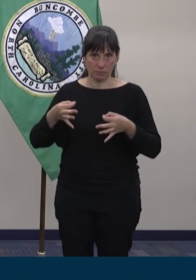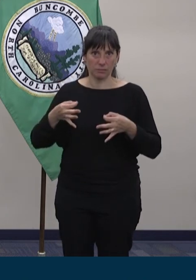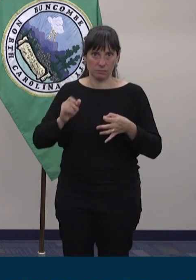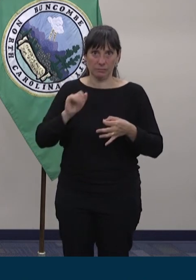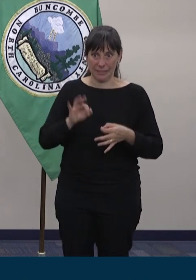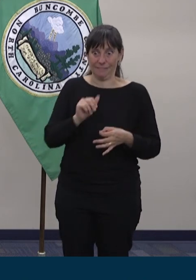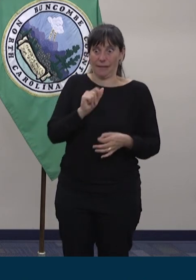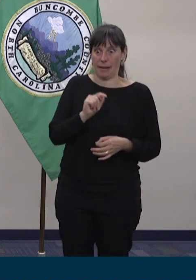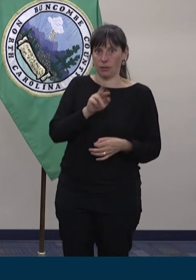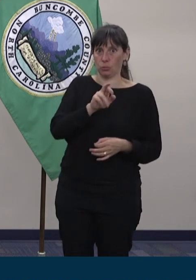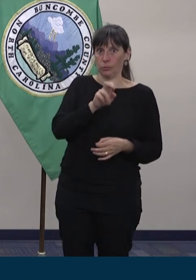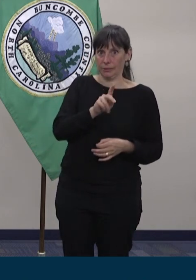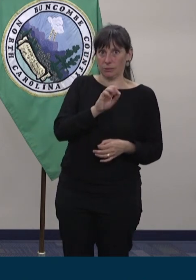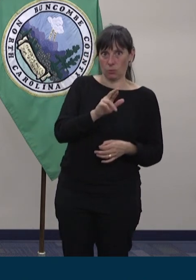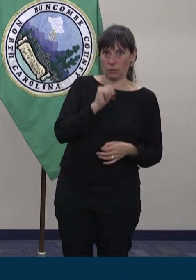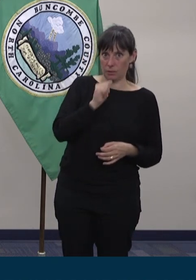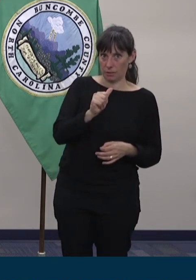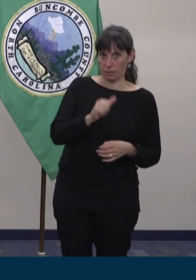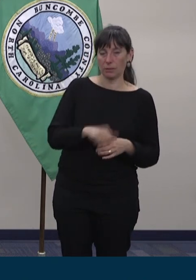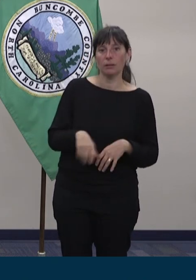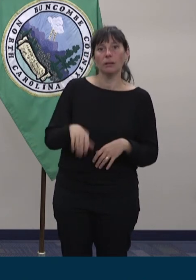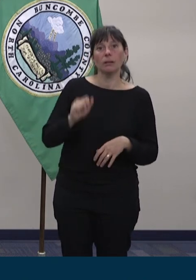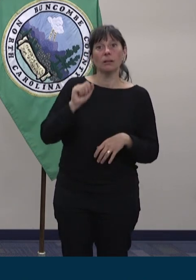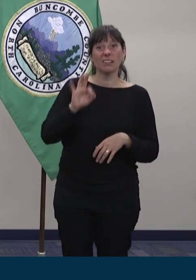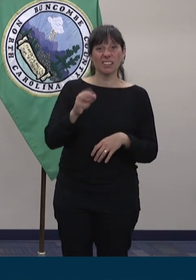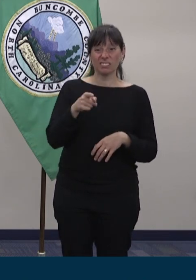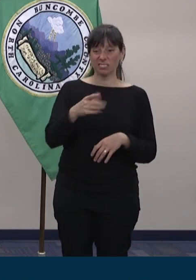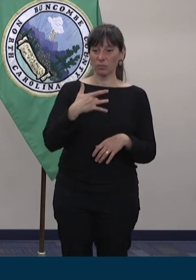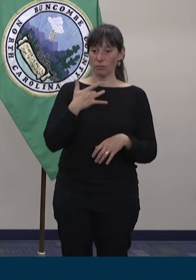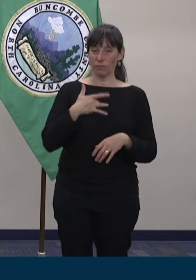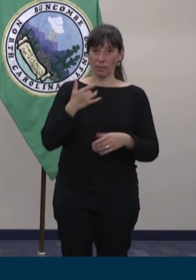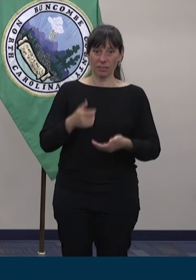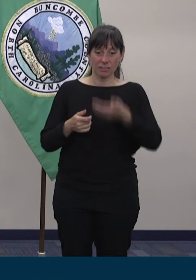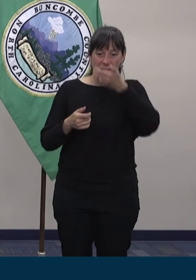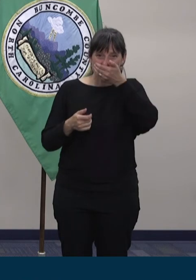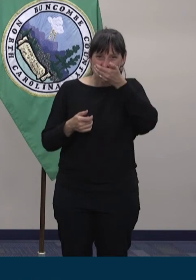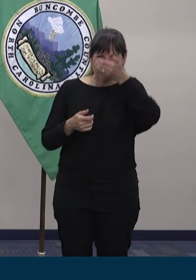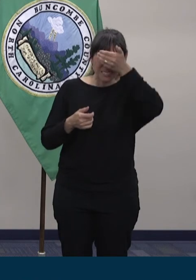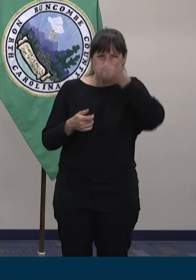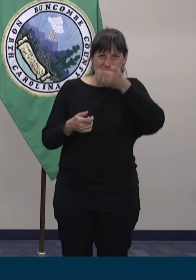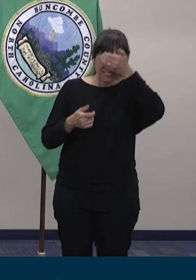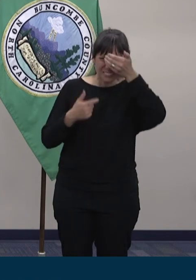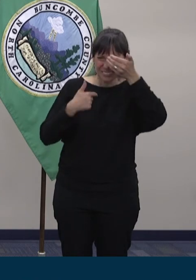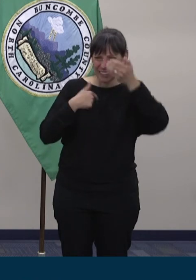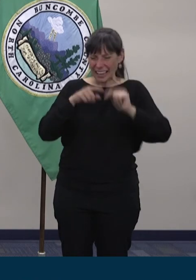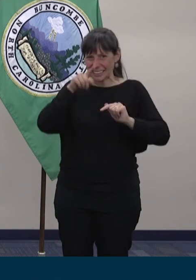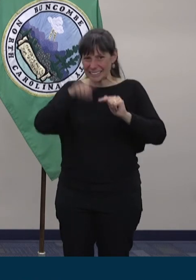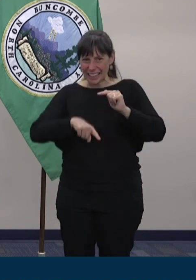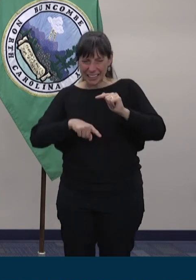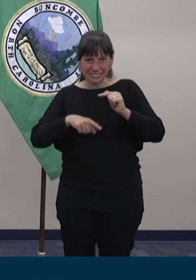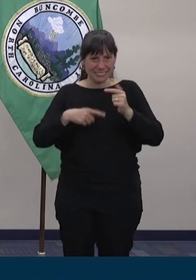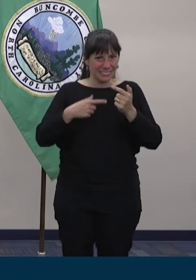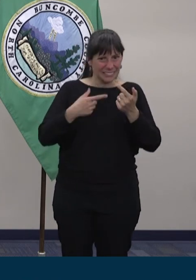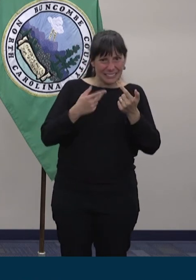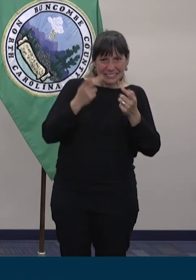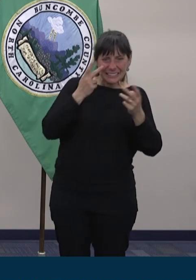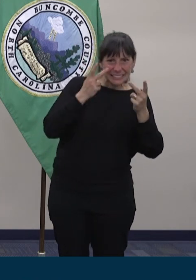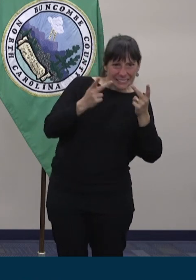Anyone who has found that their face covering is impeding their visibility and ability to operate equipment or a